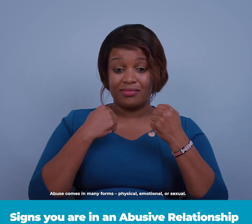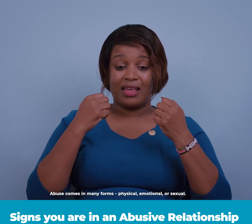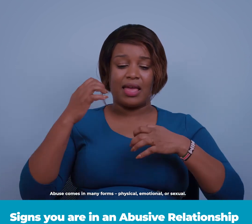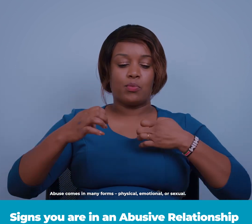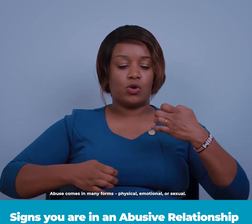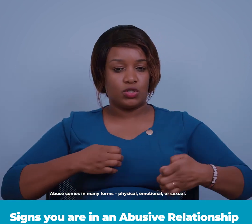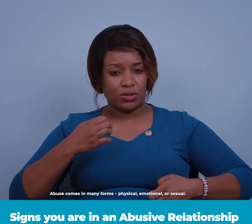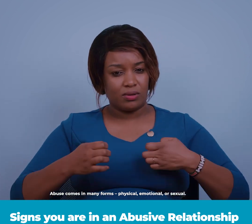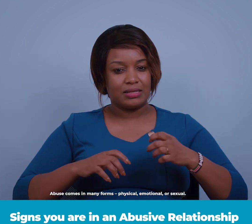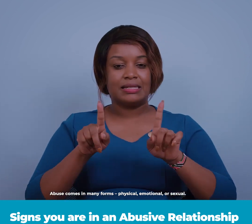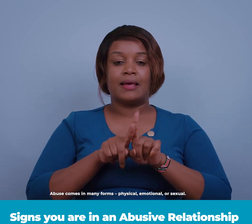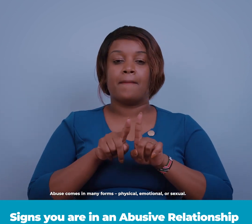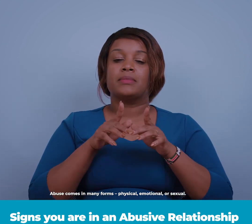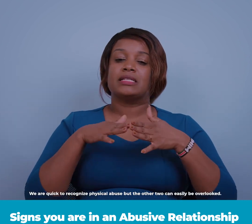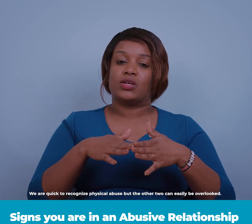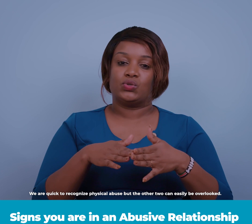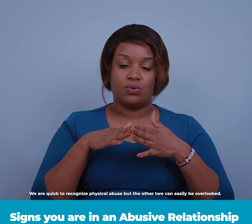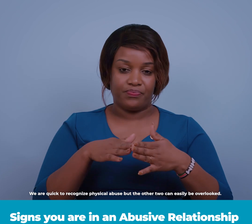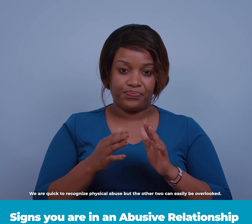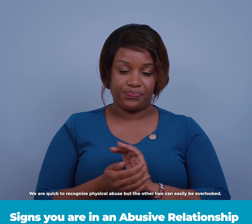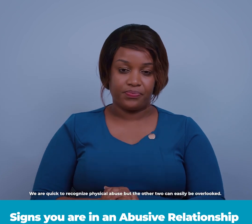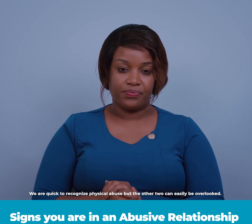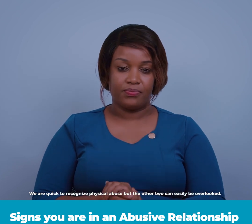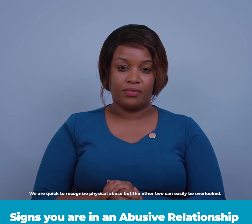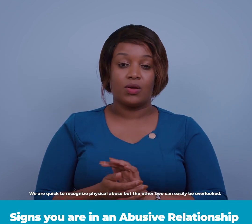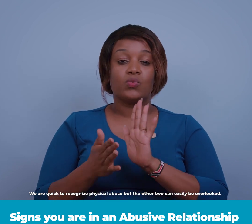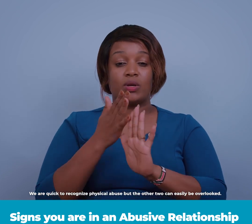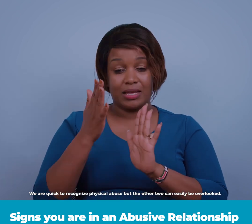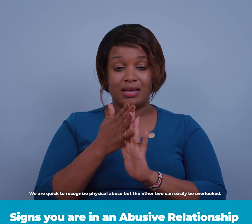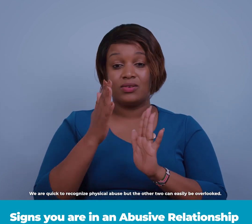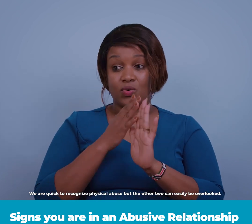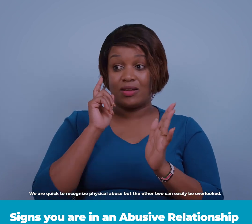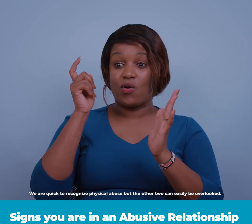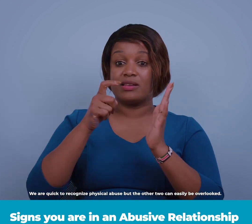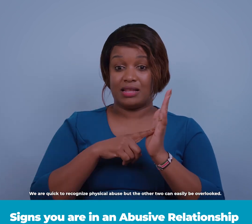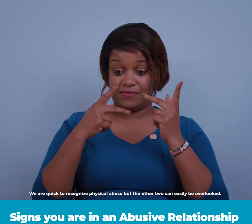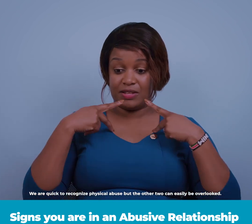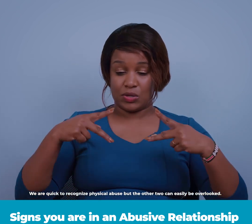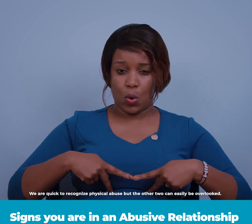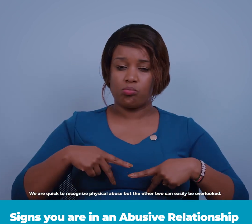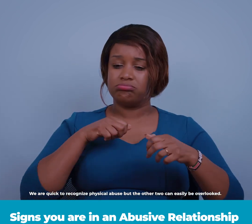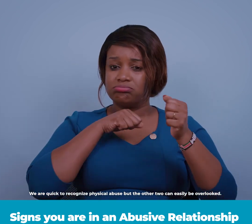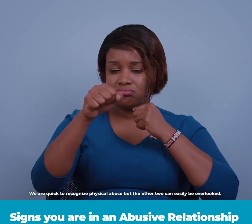sexual. We are quick to recognize physical abuse, but the other two can be easily